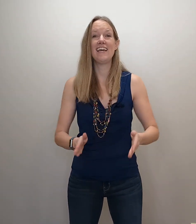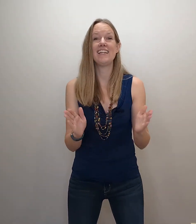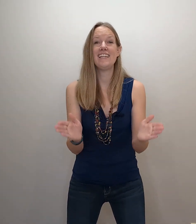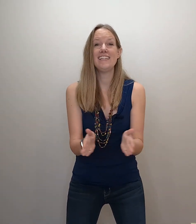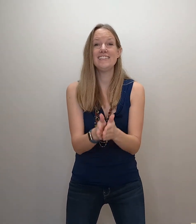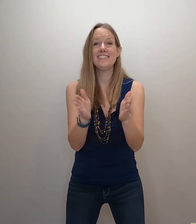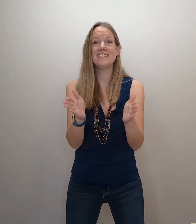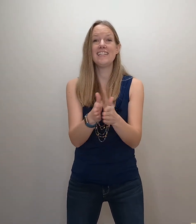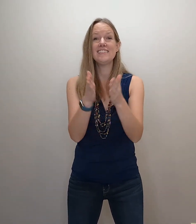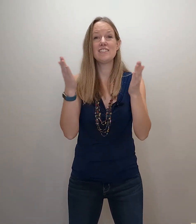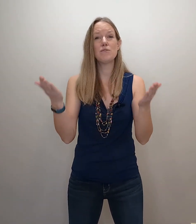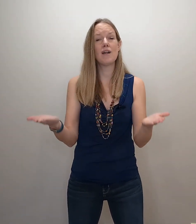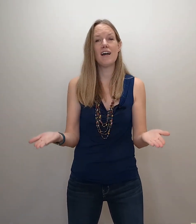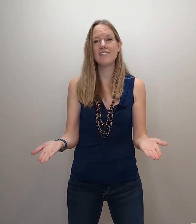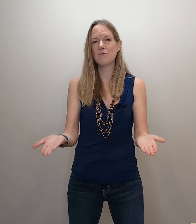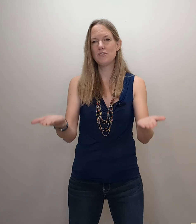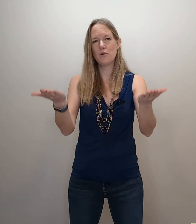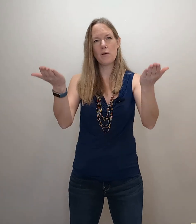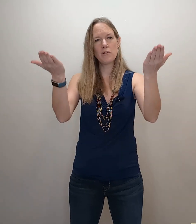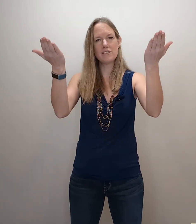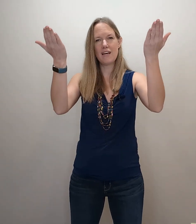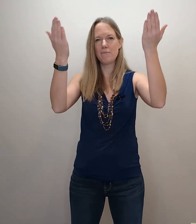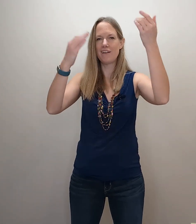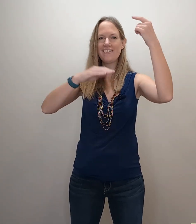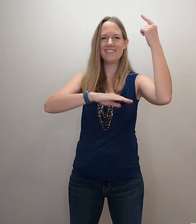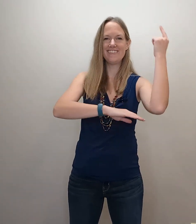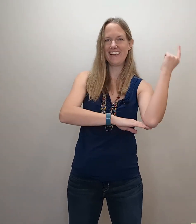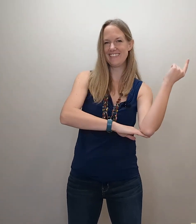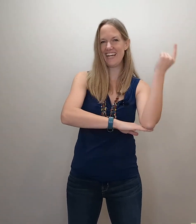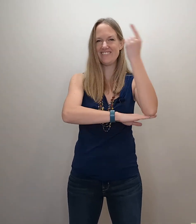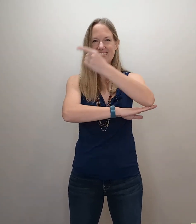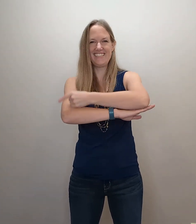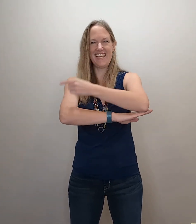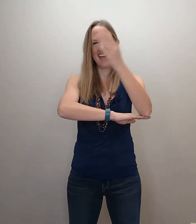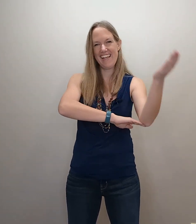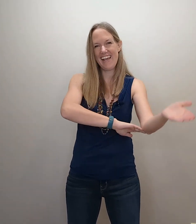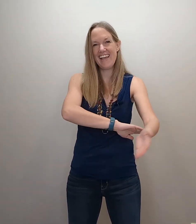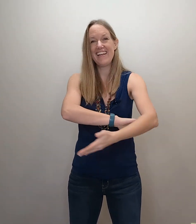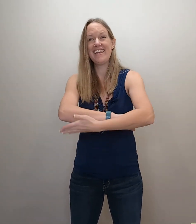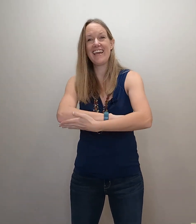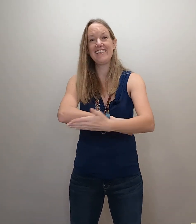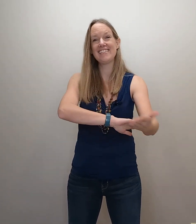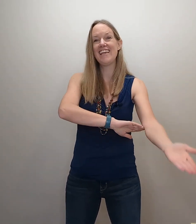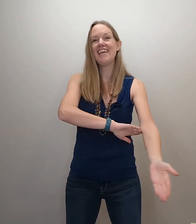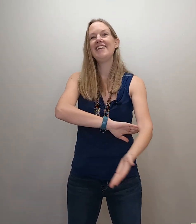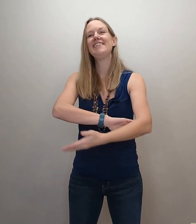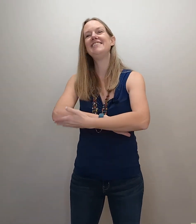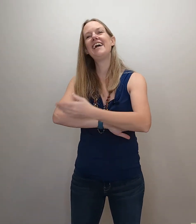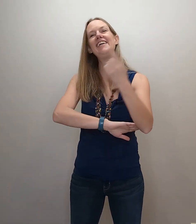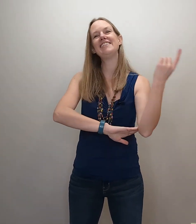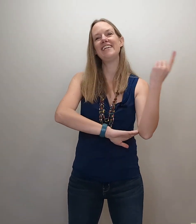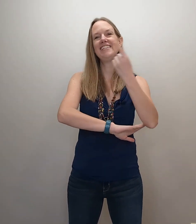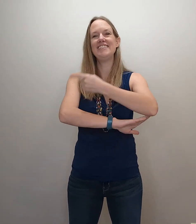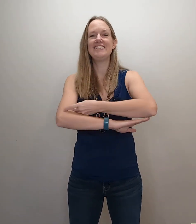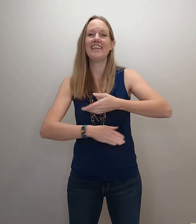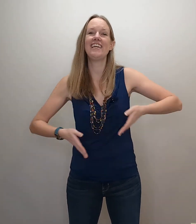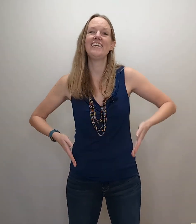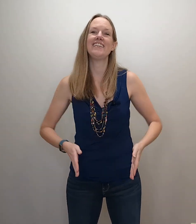let incense arise. And we'll do it one more time. We're not going to do it 8 times. Day and night, night and day,